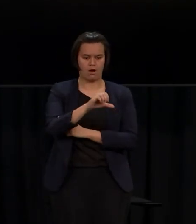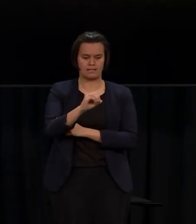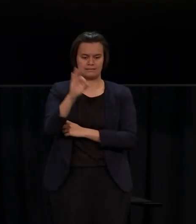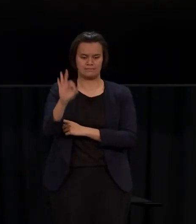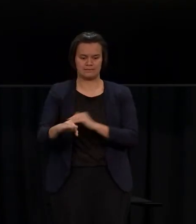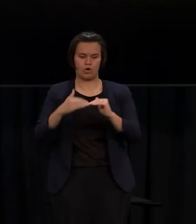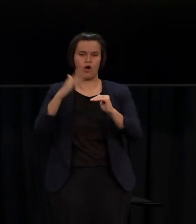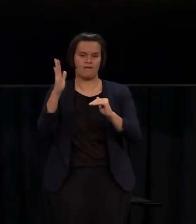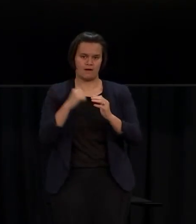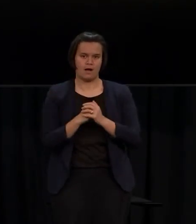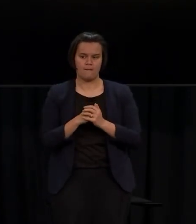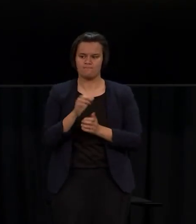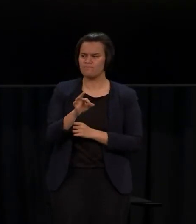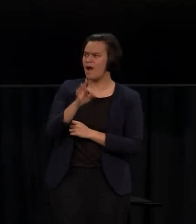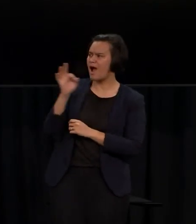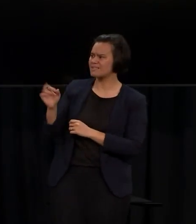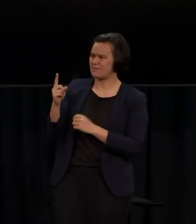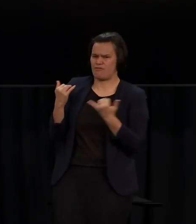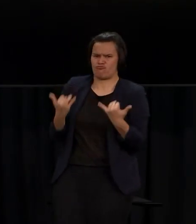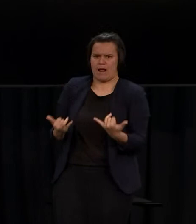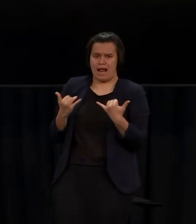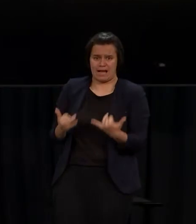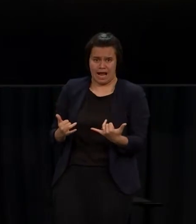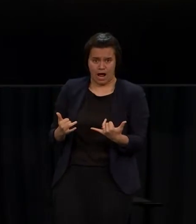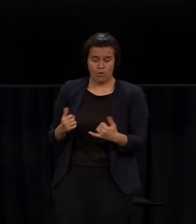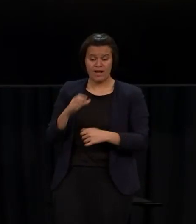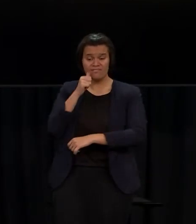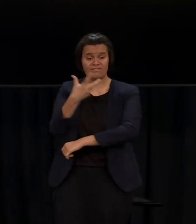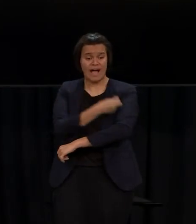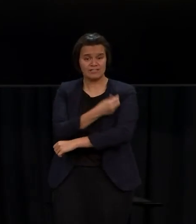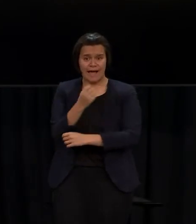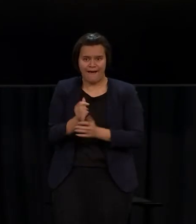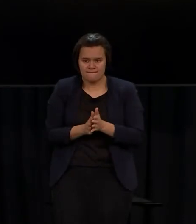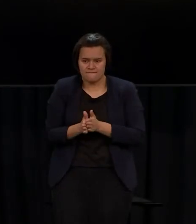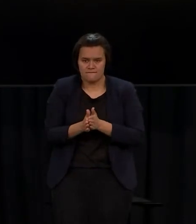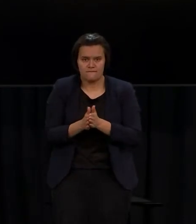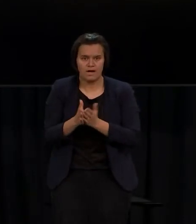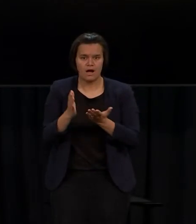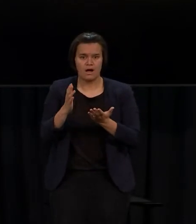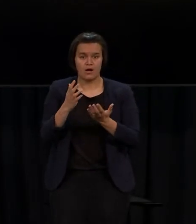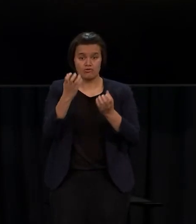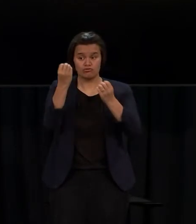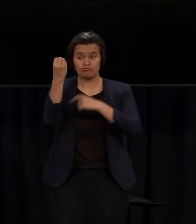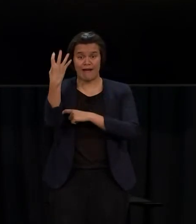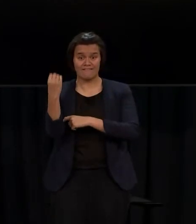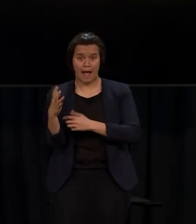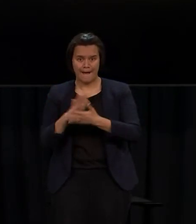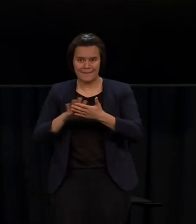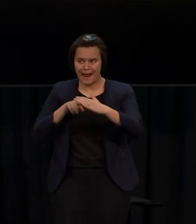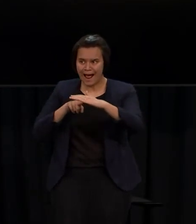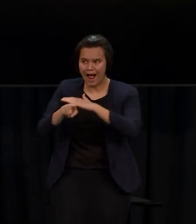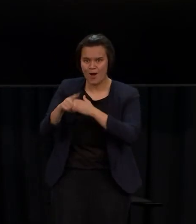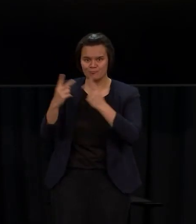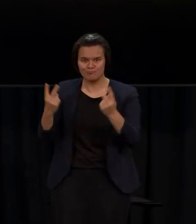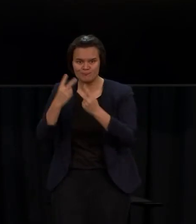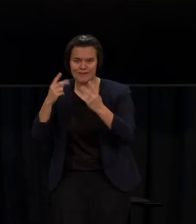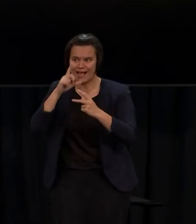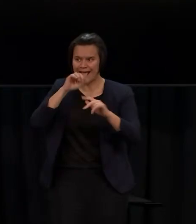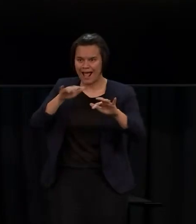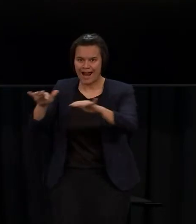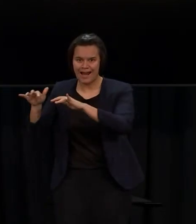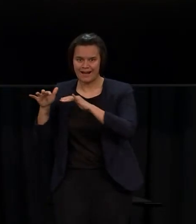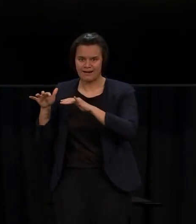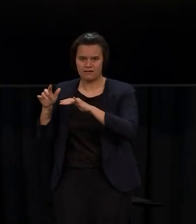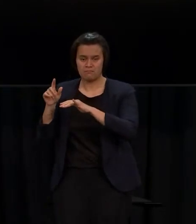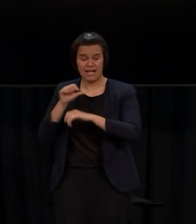vaccinated, unvaccinated incentive at the moment for the rest of the North Island is what I'm saying. So if you've got the low DHBs and then you've got